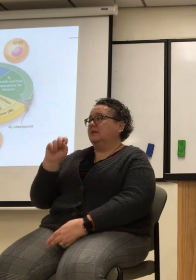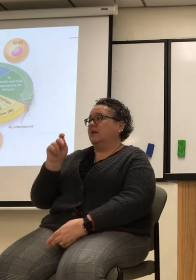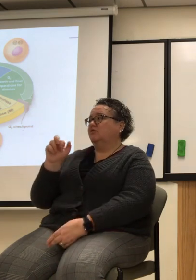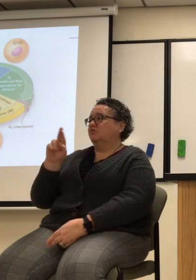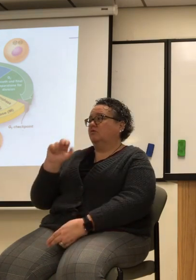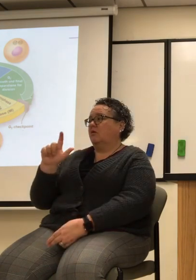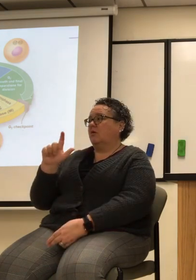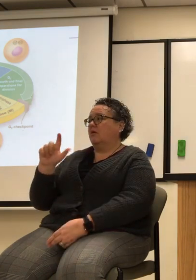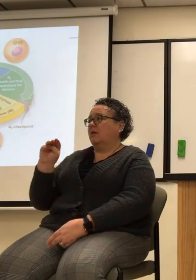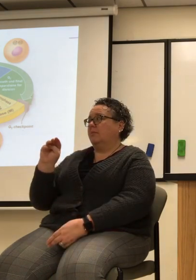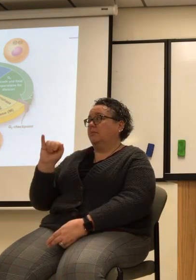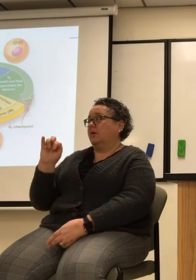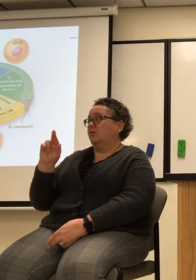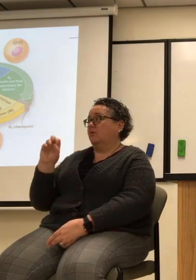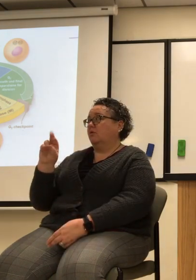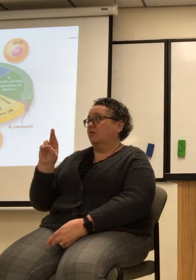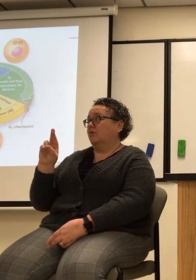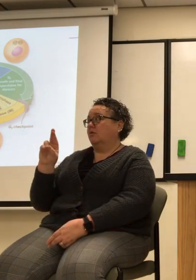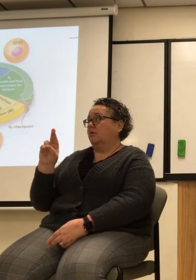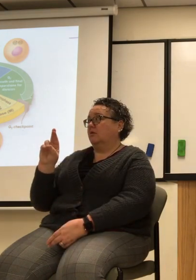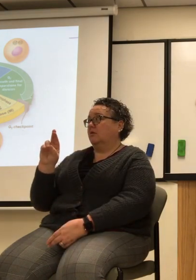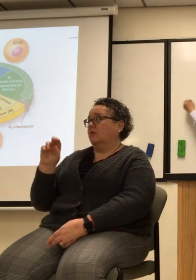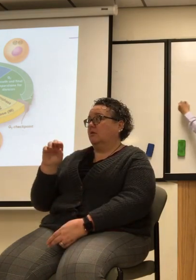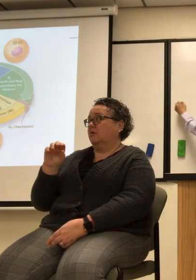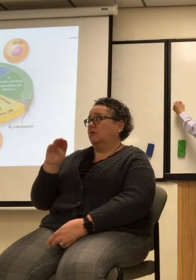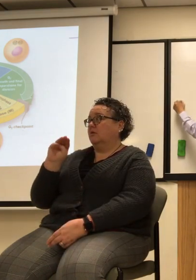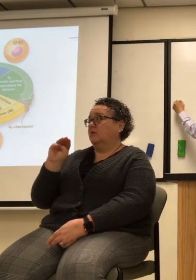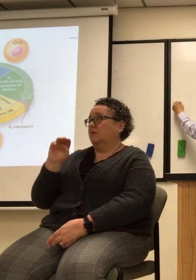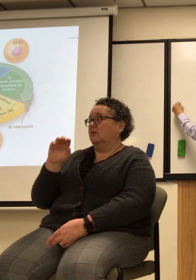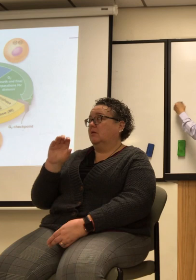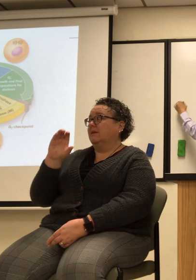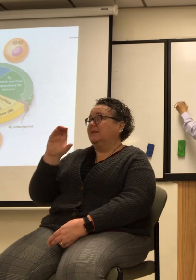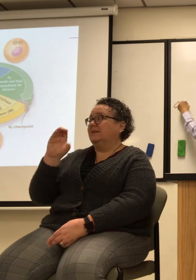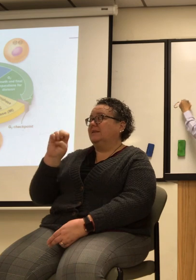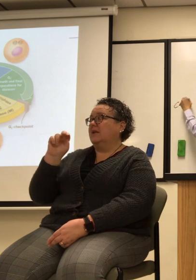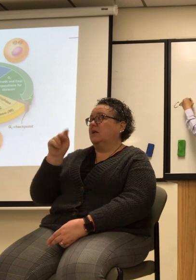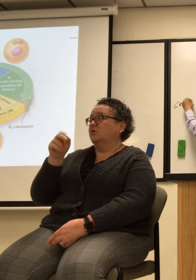mirror, where they're attached, the two chromosomes are attached.